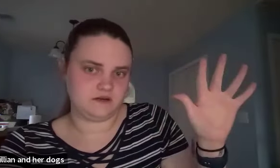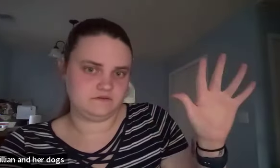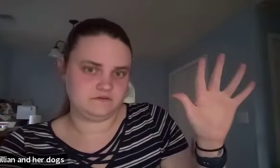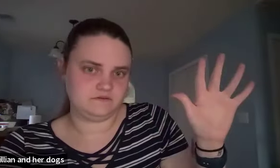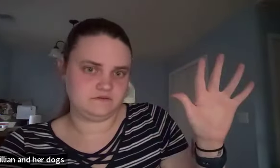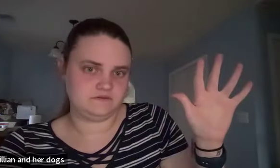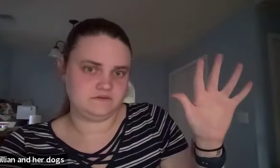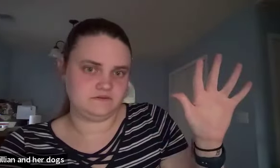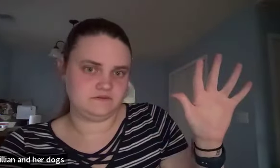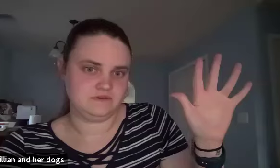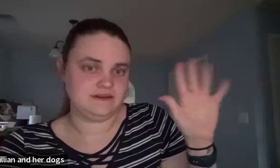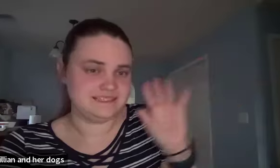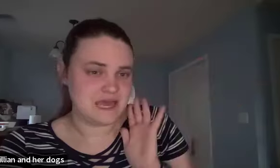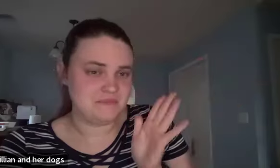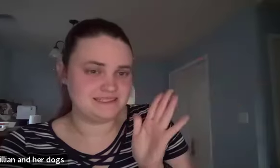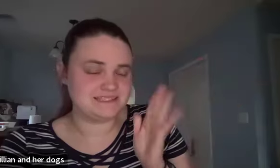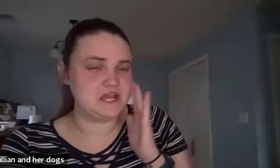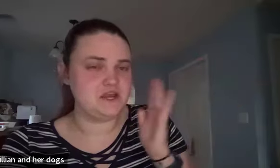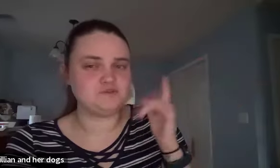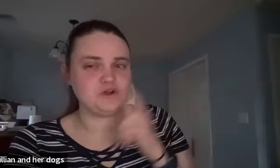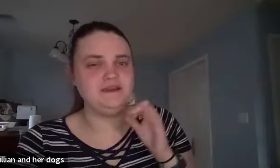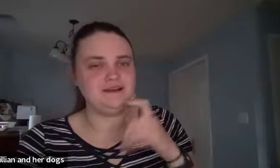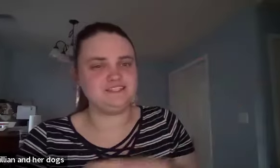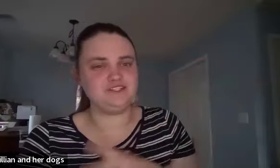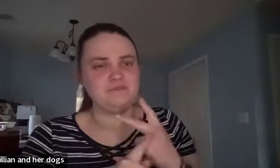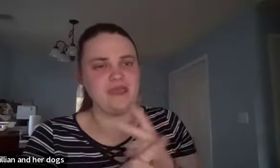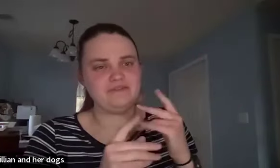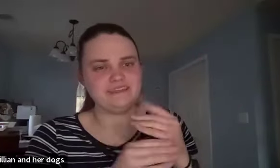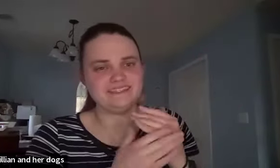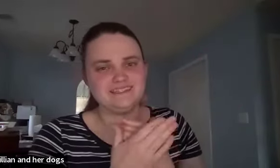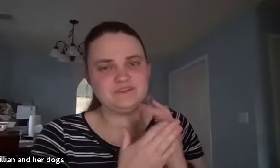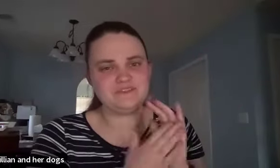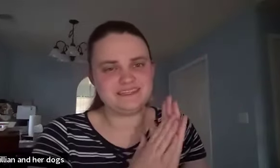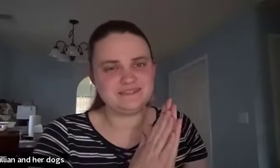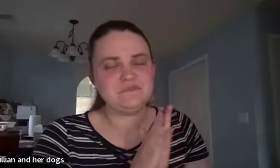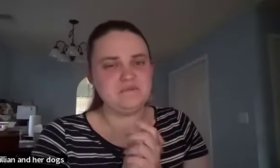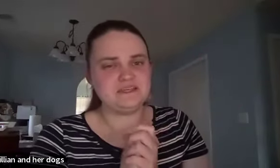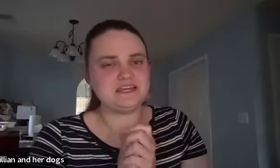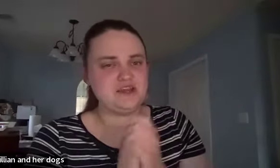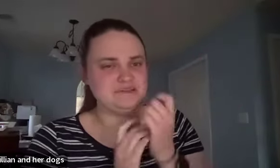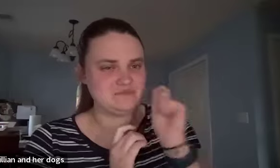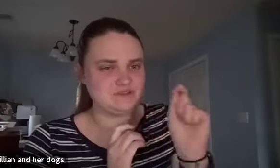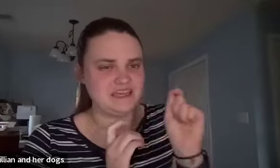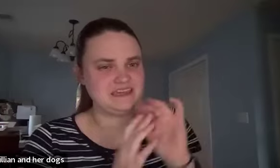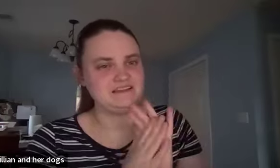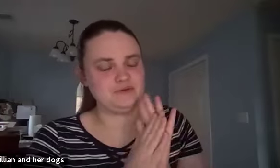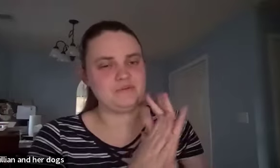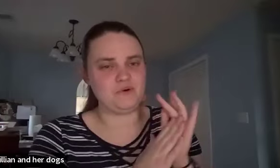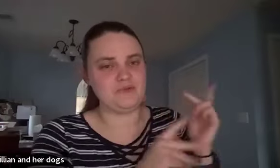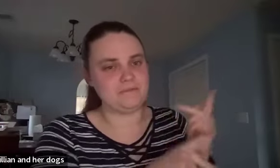2.35. Does that make sense? I know I'm trying not to do math lessons with this because I know decimals can get a little bit more on the